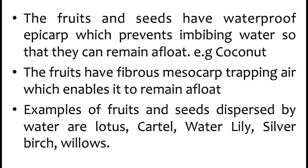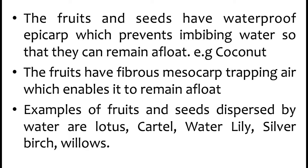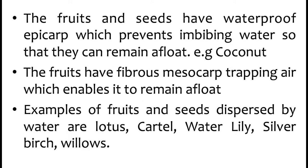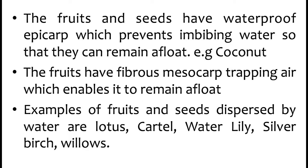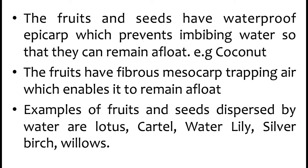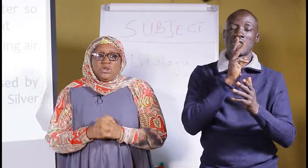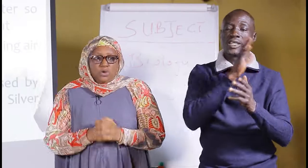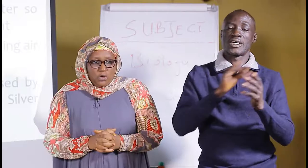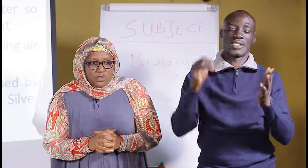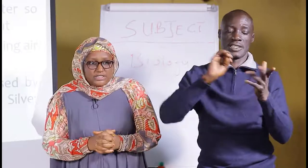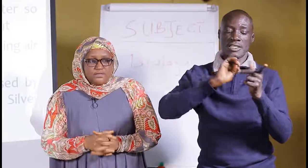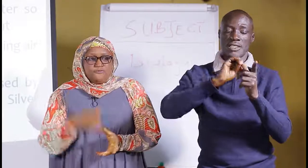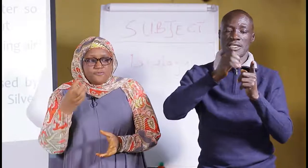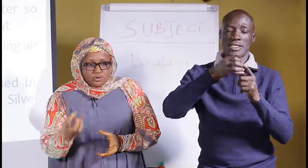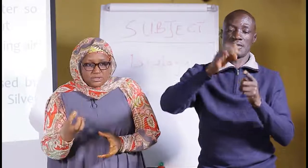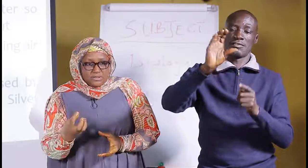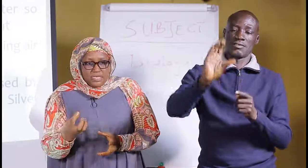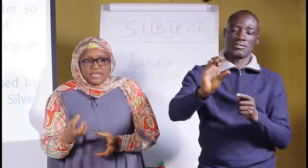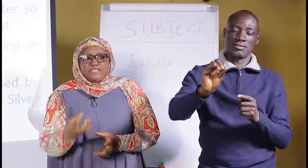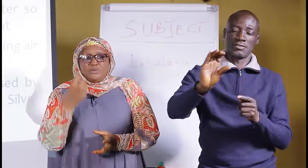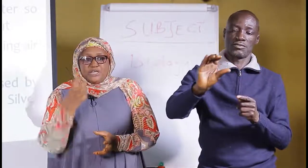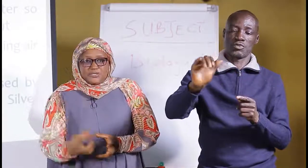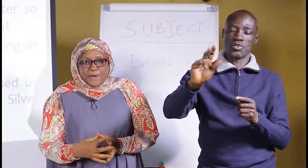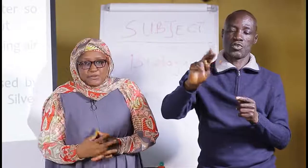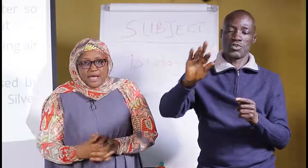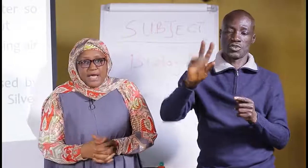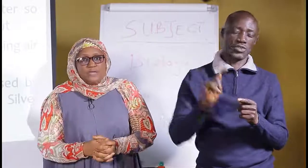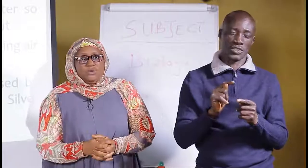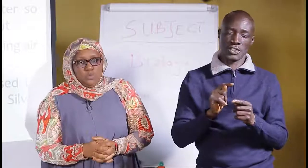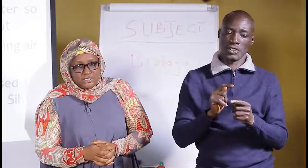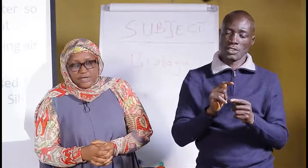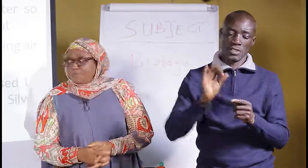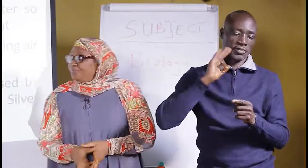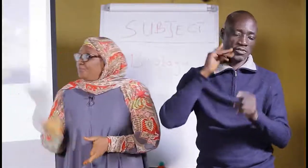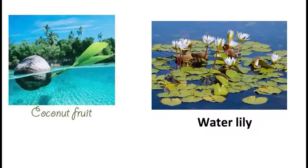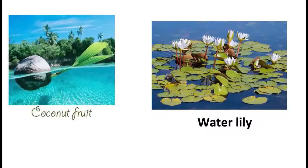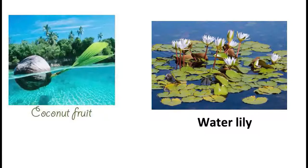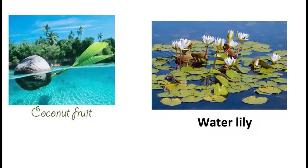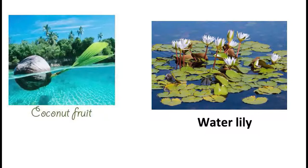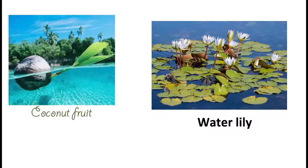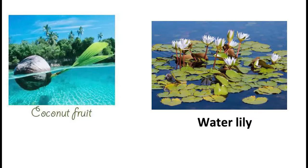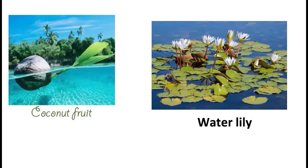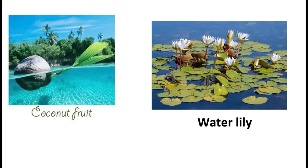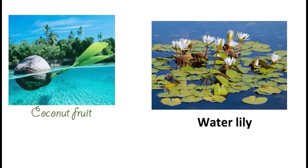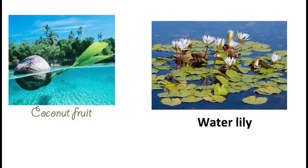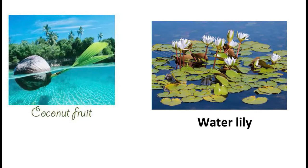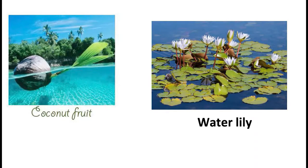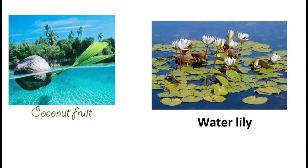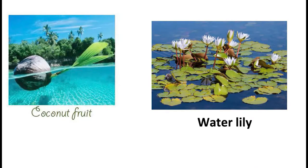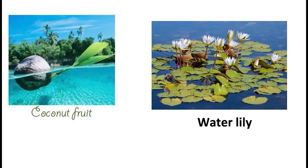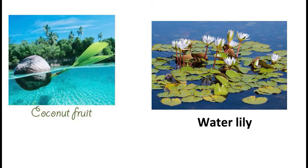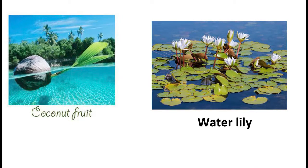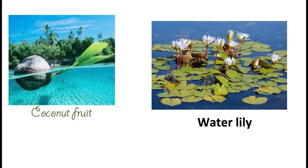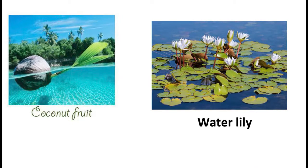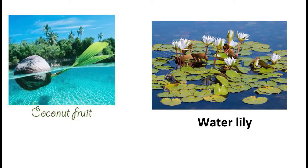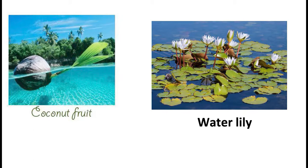coconut inclusive. Coconut fruit is being dispersed by water. Those of you viewing, we have the diagram